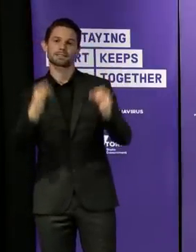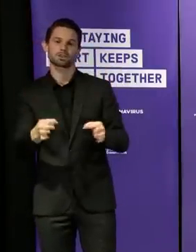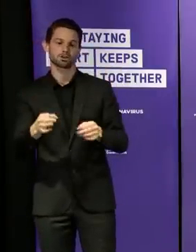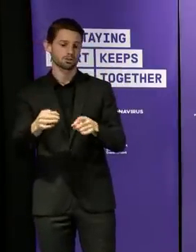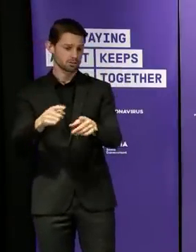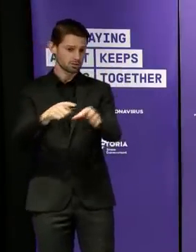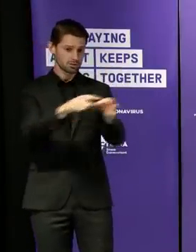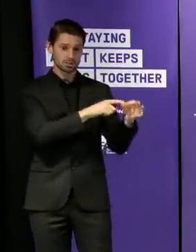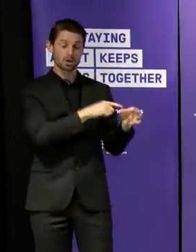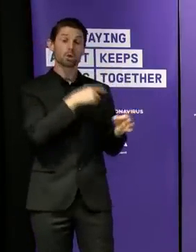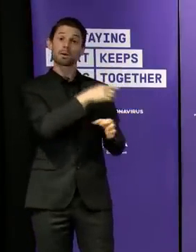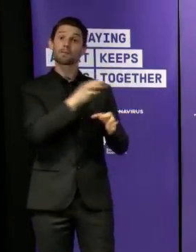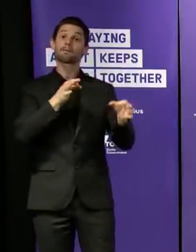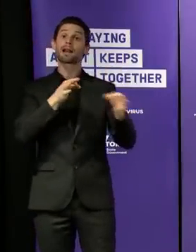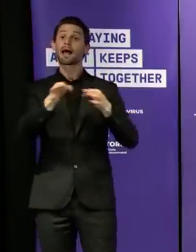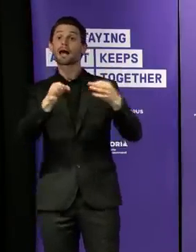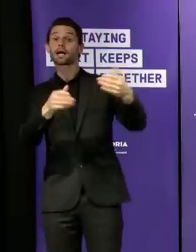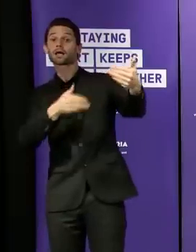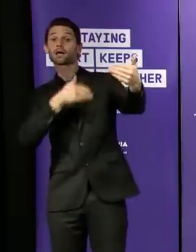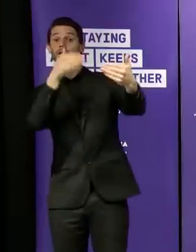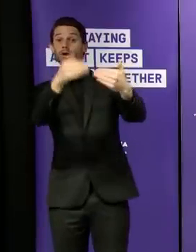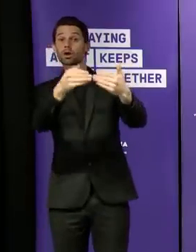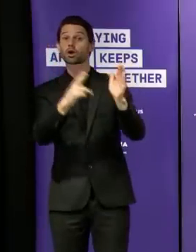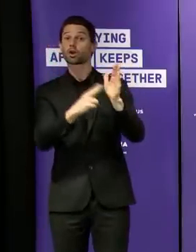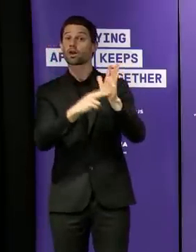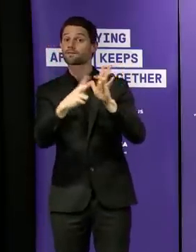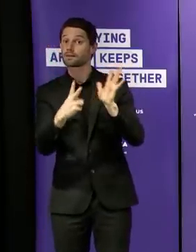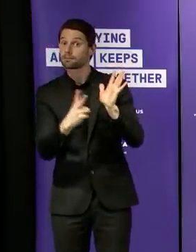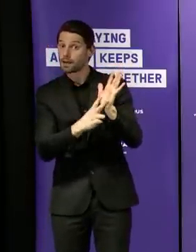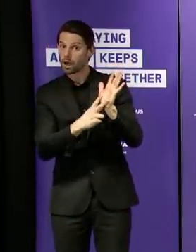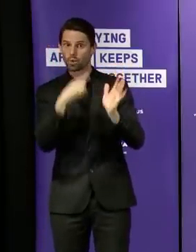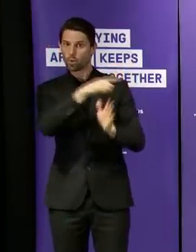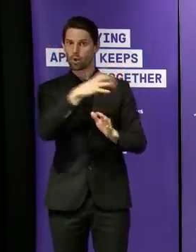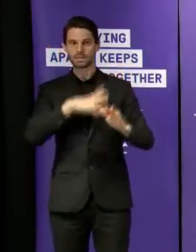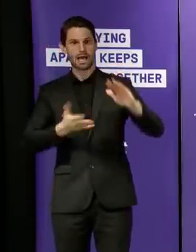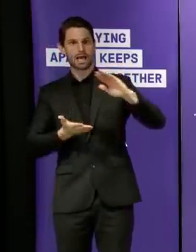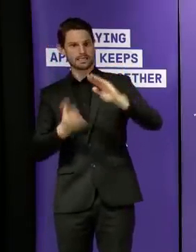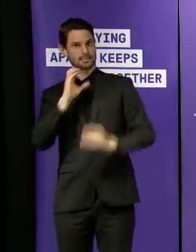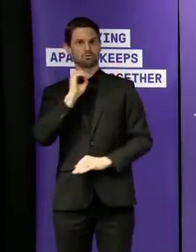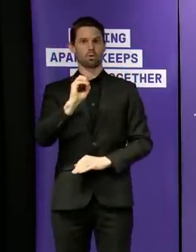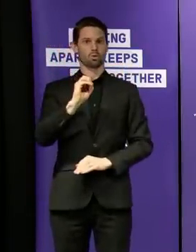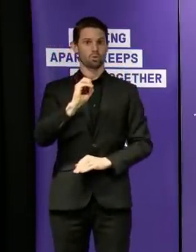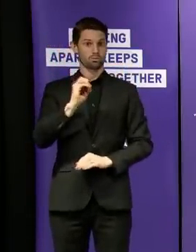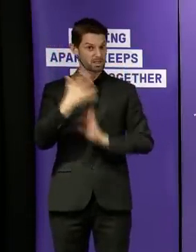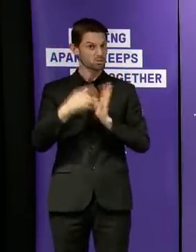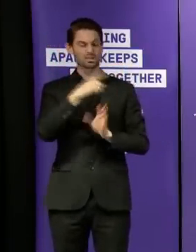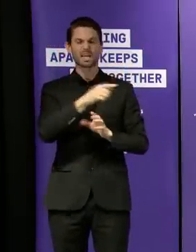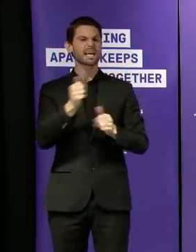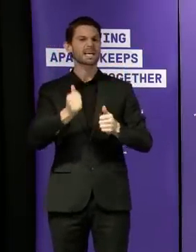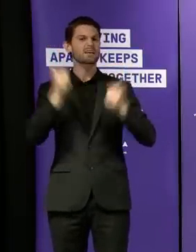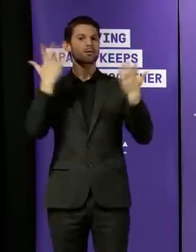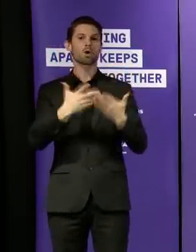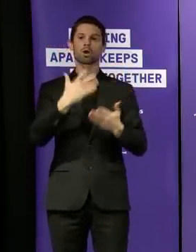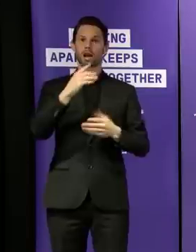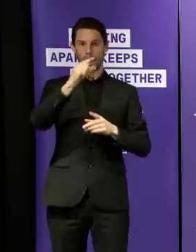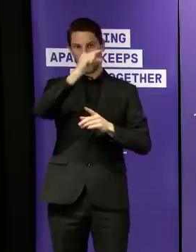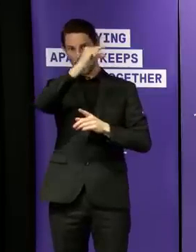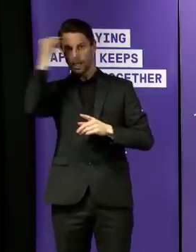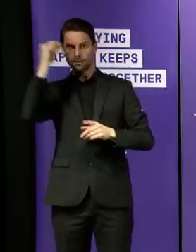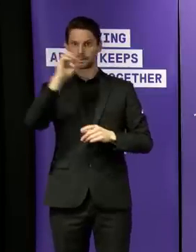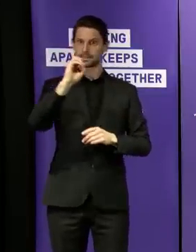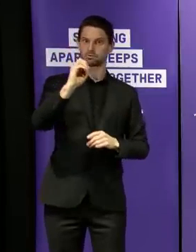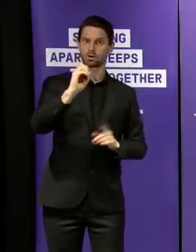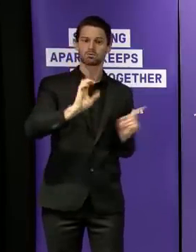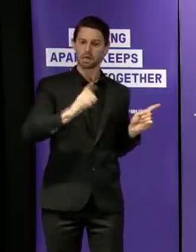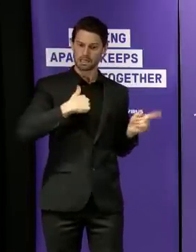November is gone? Is it still been just a day-by-day approach rather than that 0 cases over 14 days to move then? It would still be our